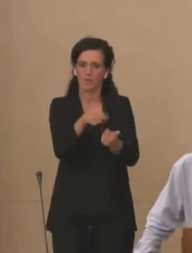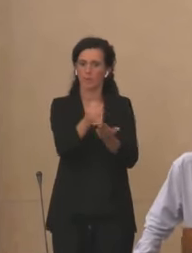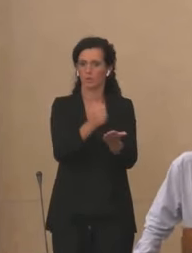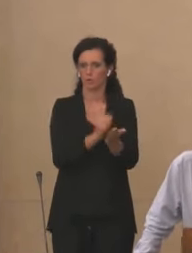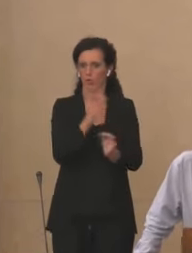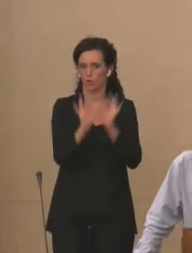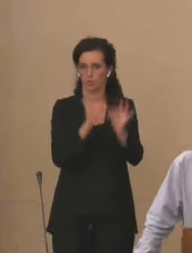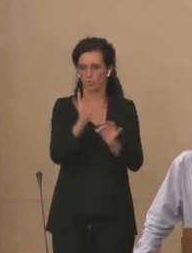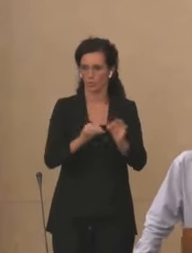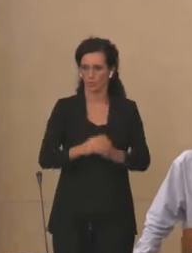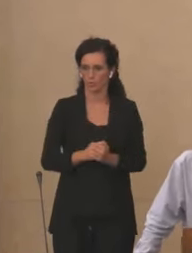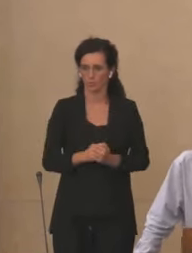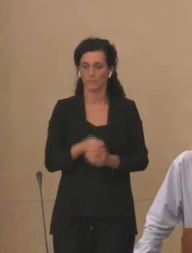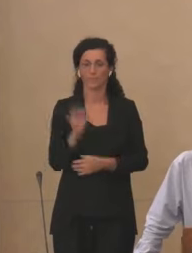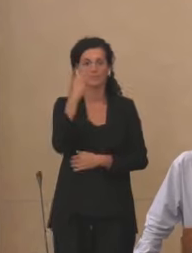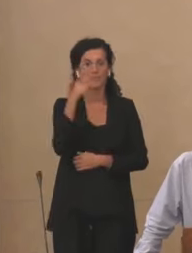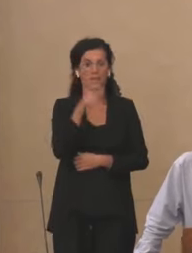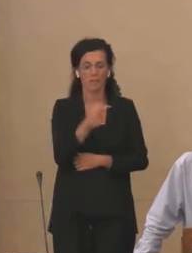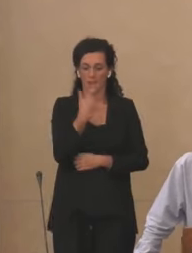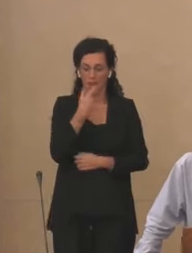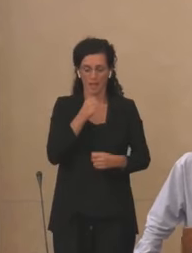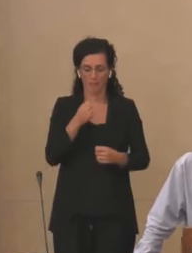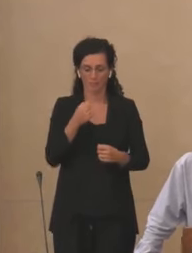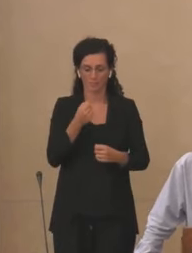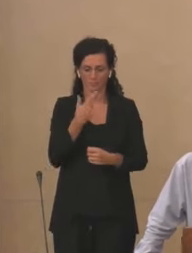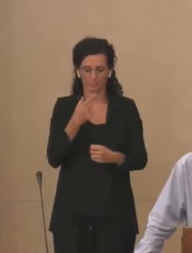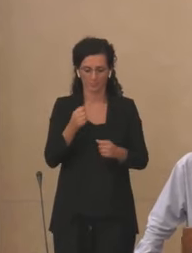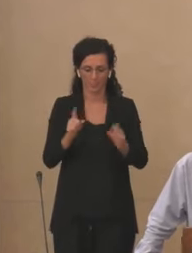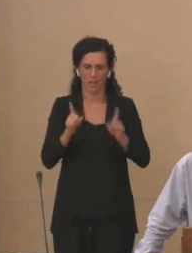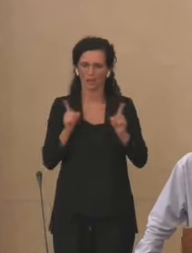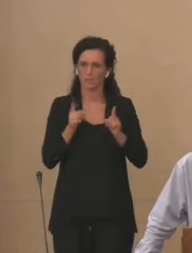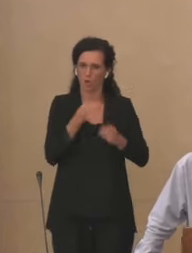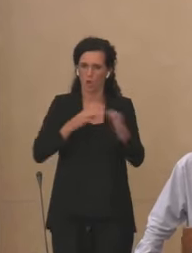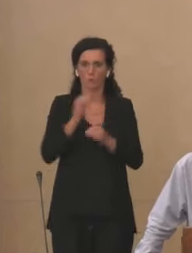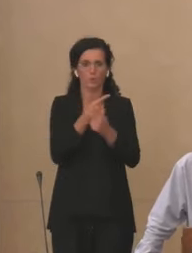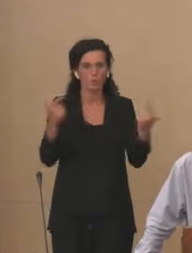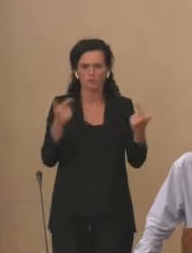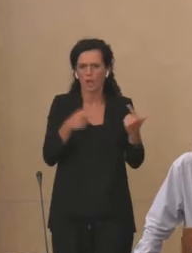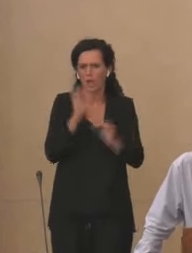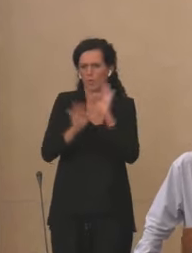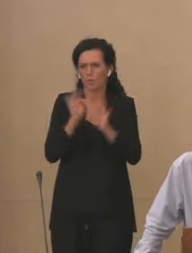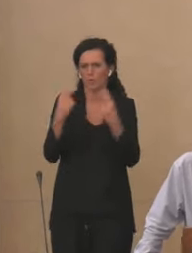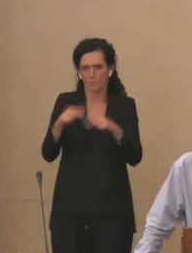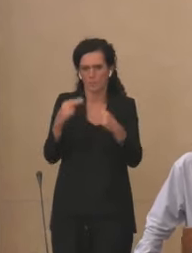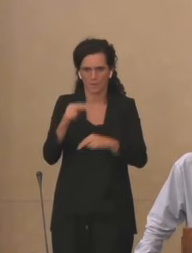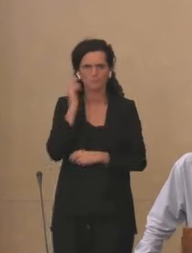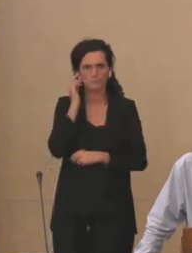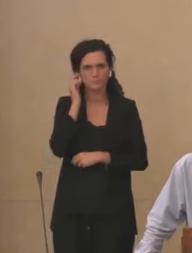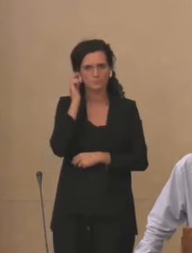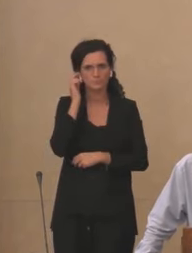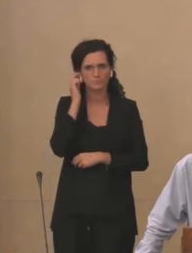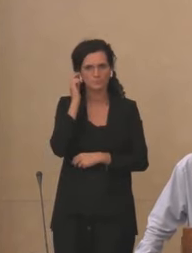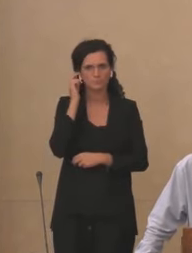So what we were led to in our country and in our world was to depend on a few